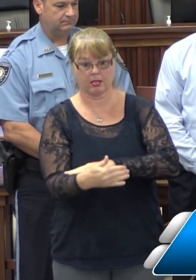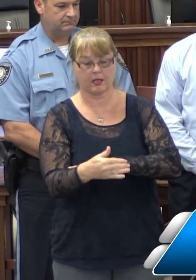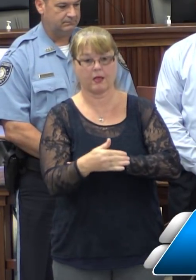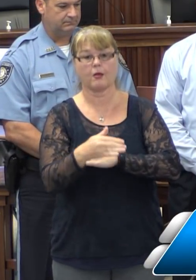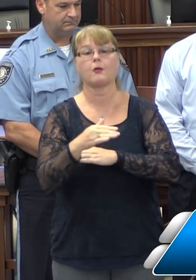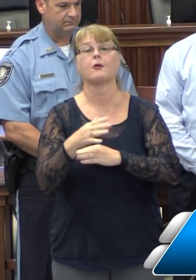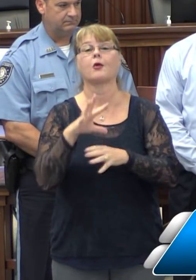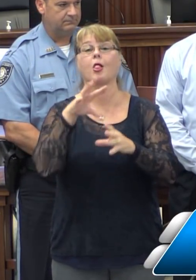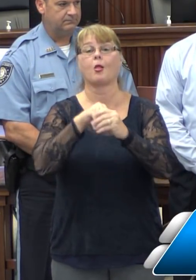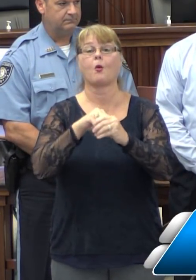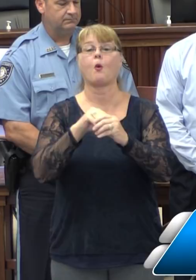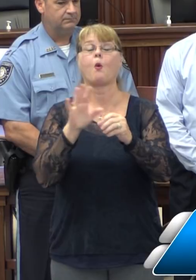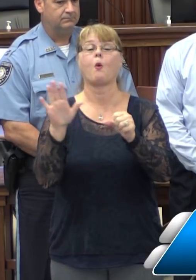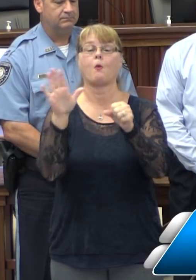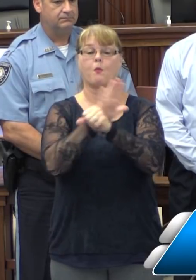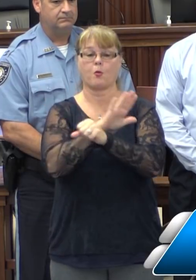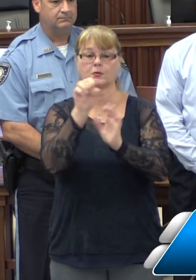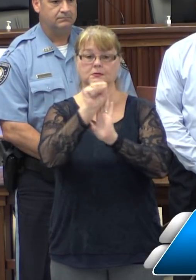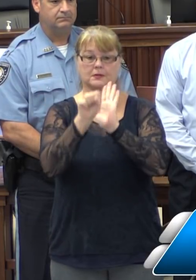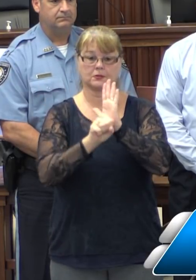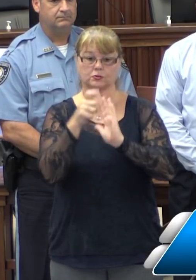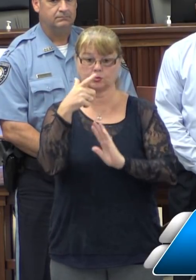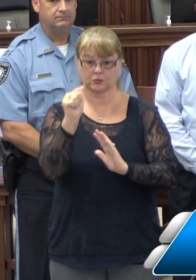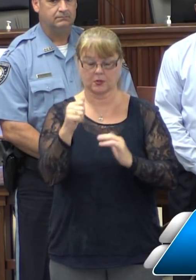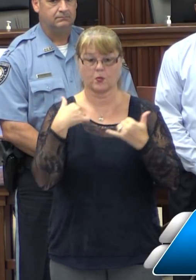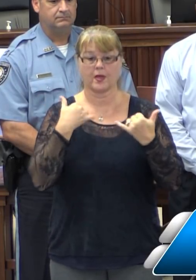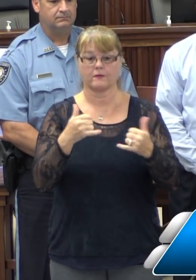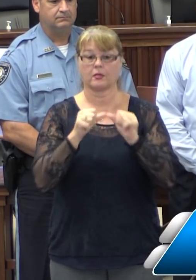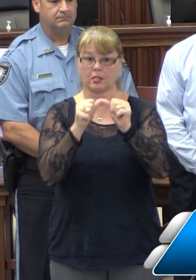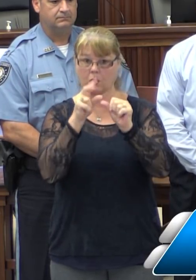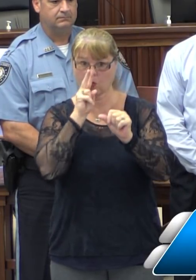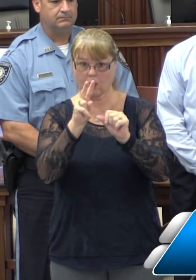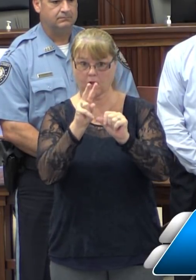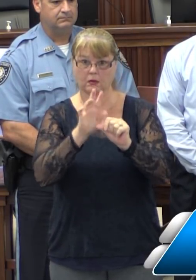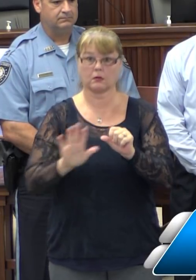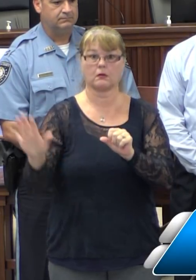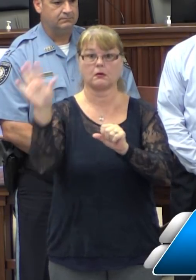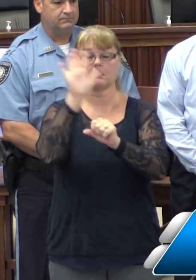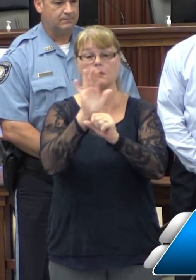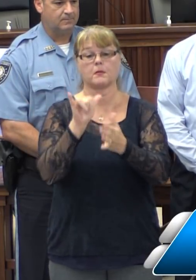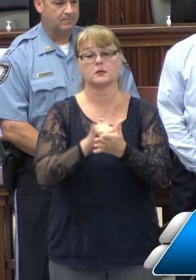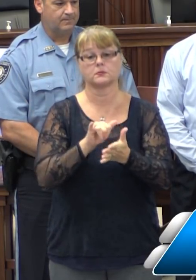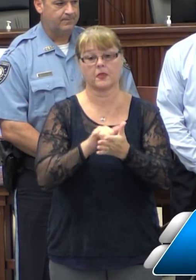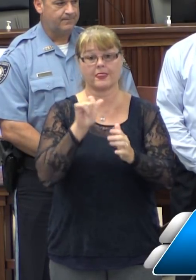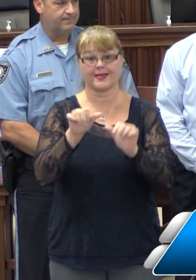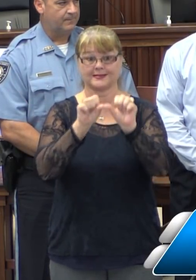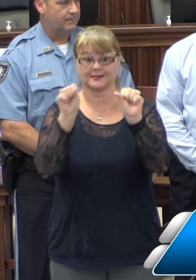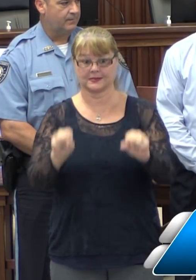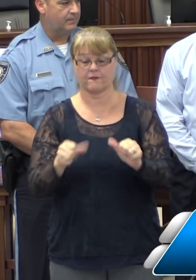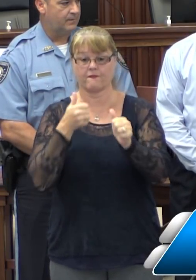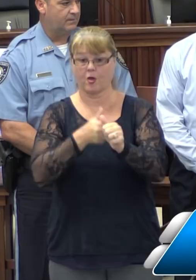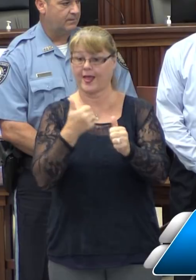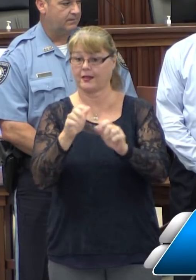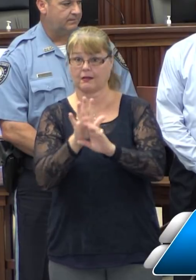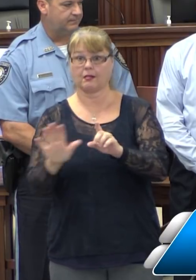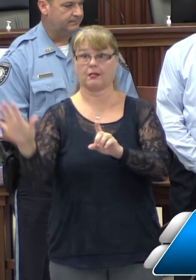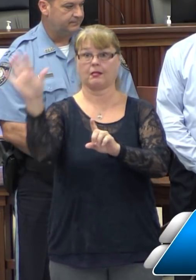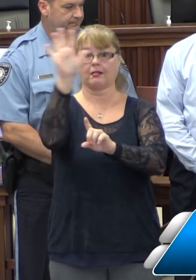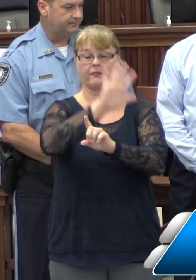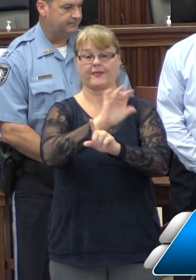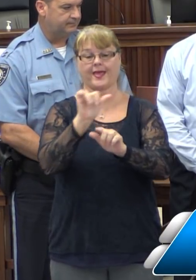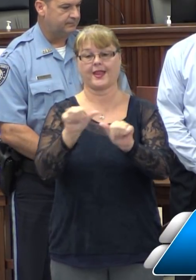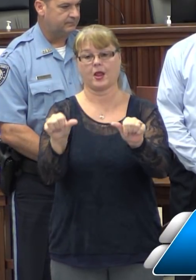state of Georgia. So we have to contend with the error cone and the probabilities of that system falling anywhere within that